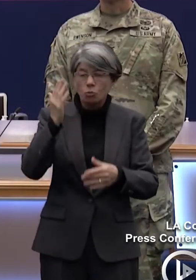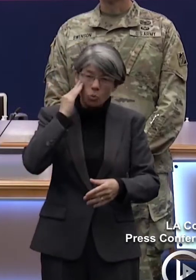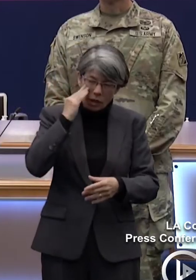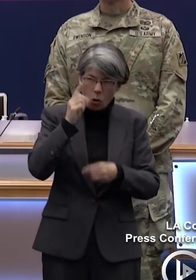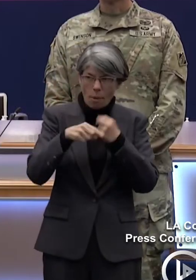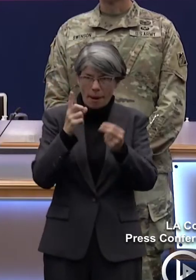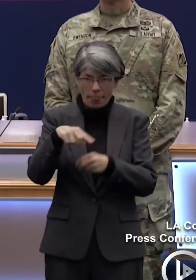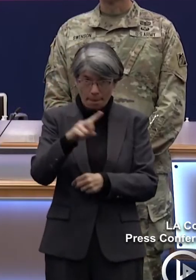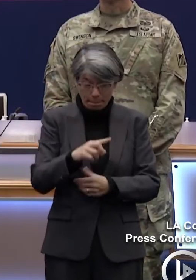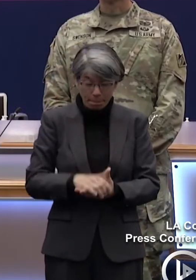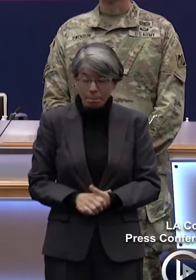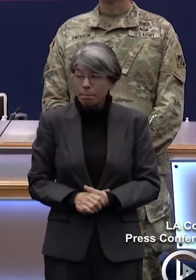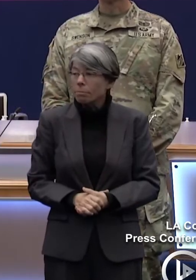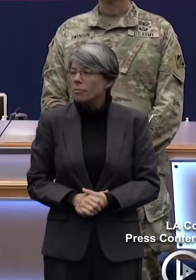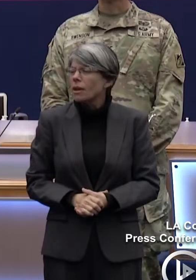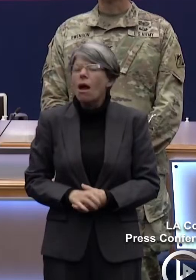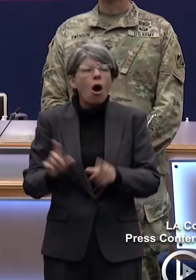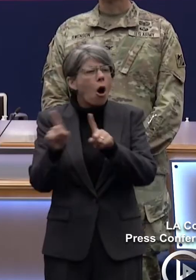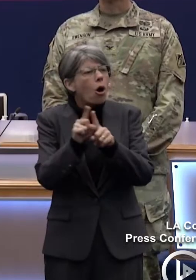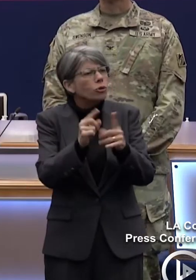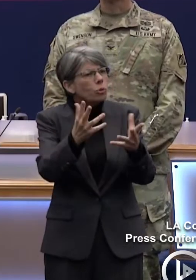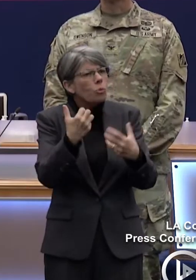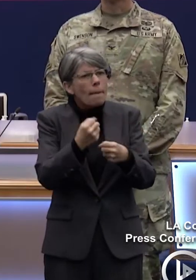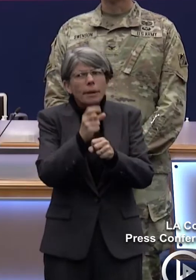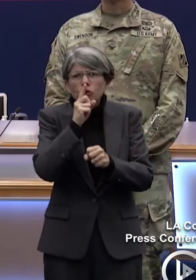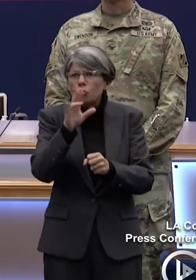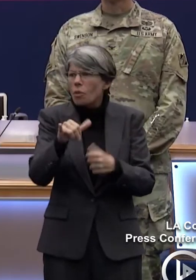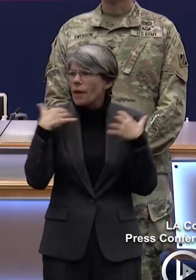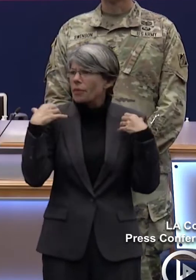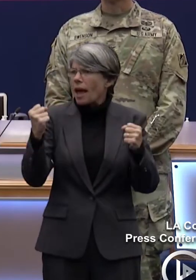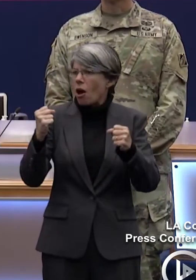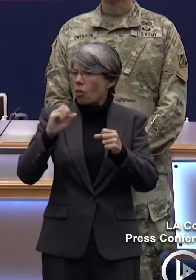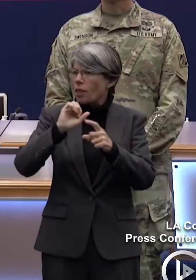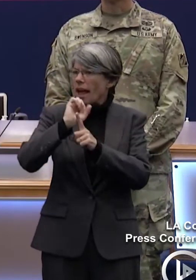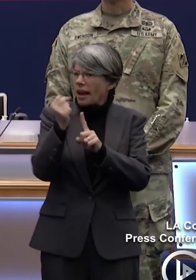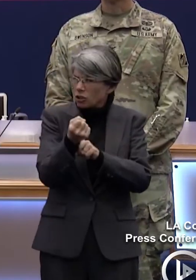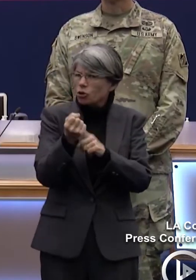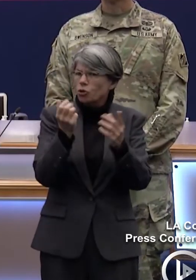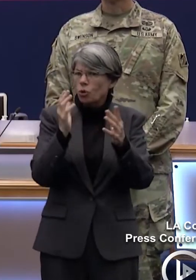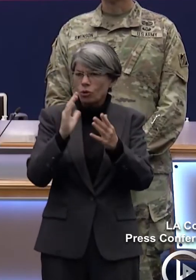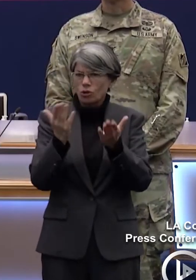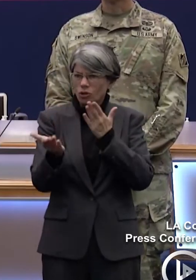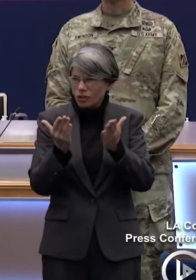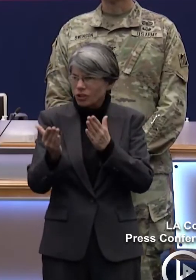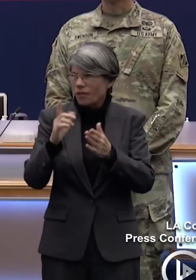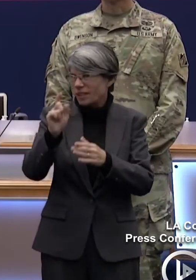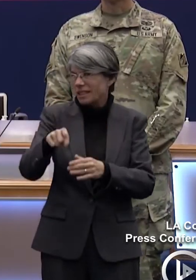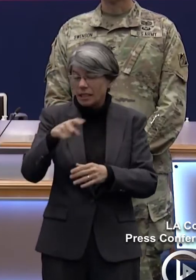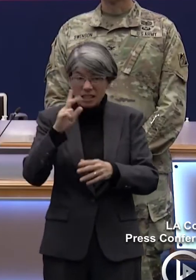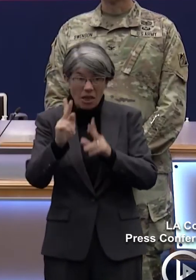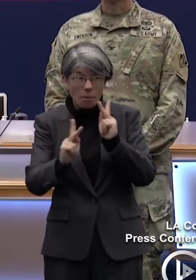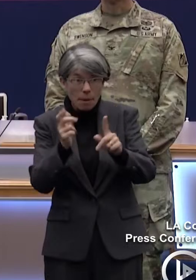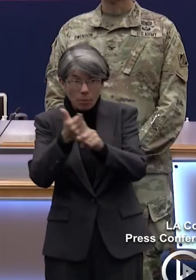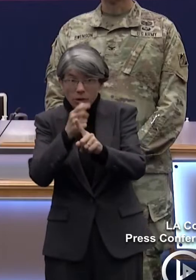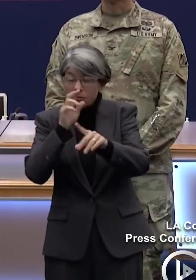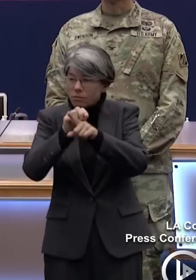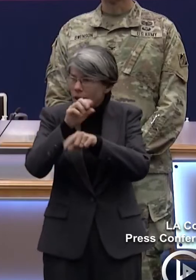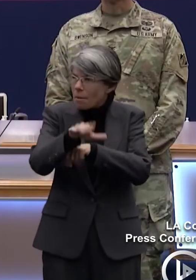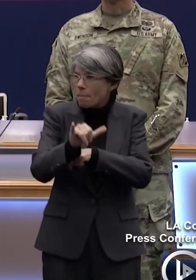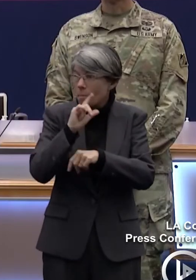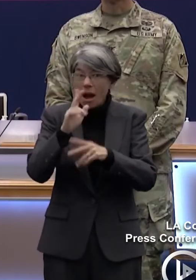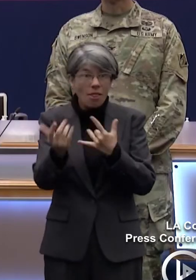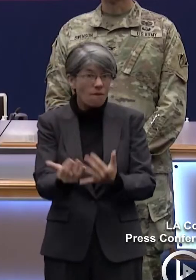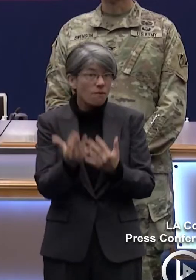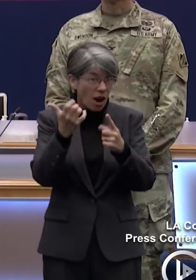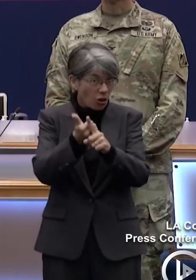available. We're also interested in ensuring that the health and social service needs of residents impacted by the Eaton and